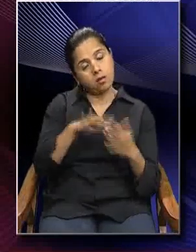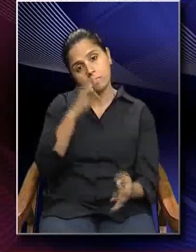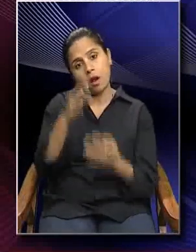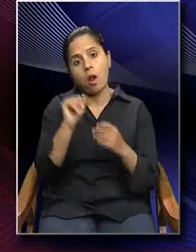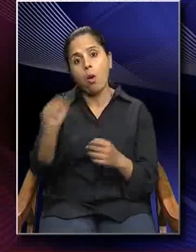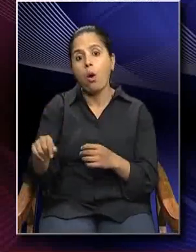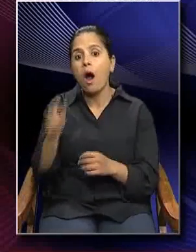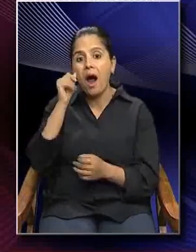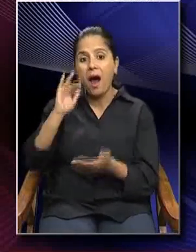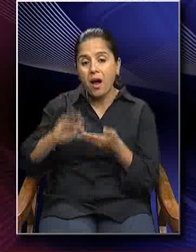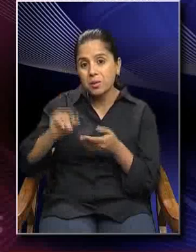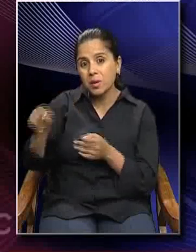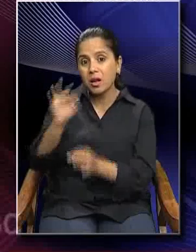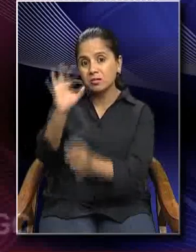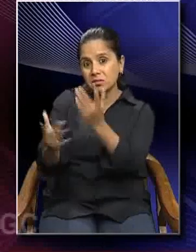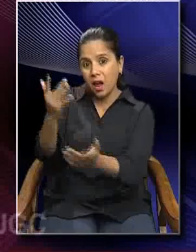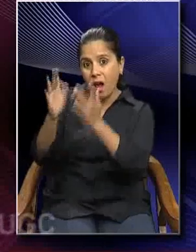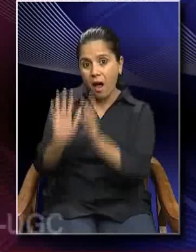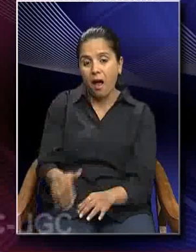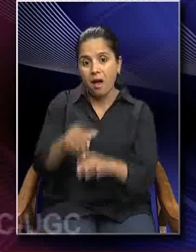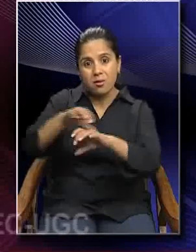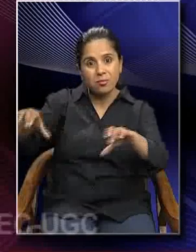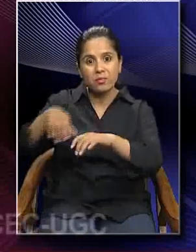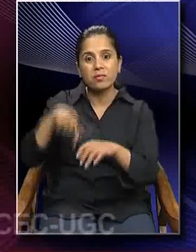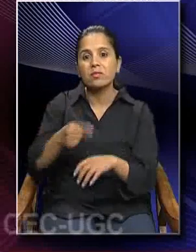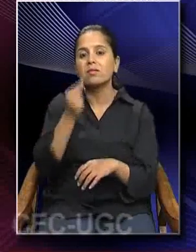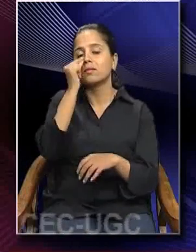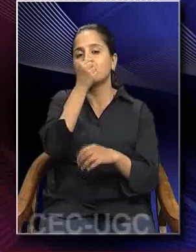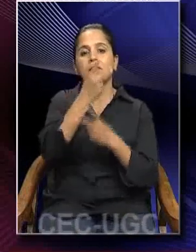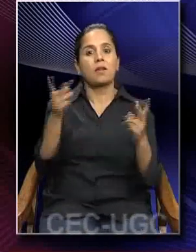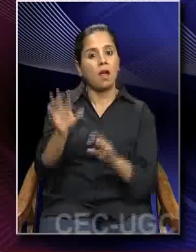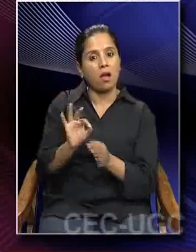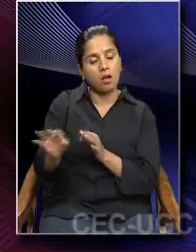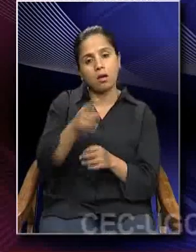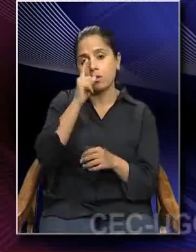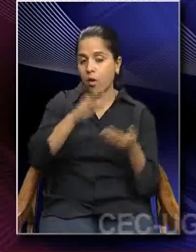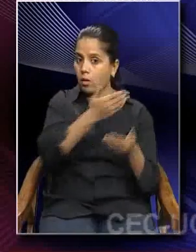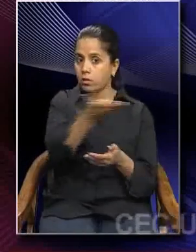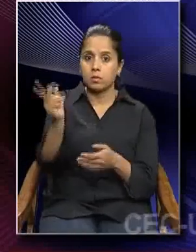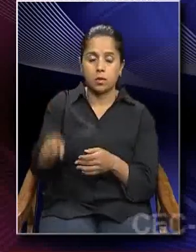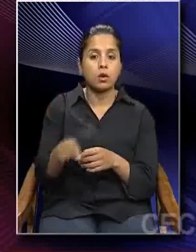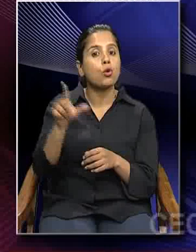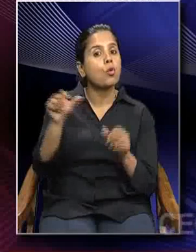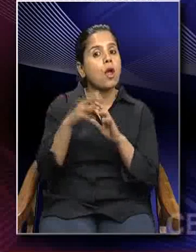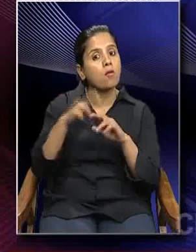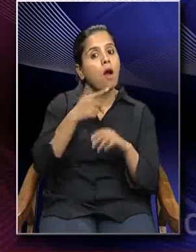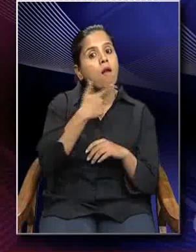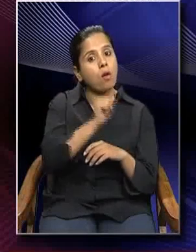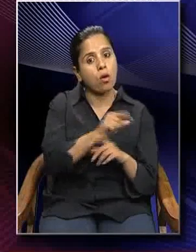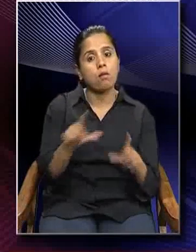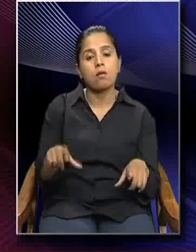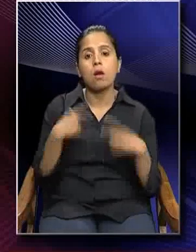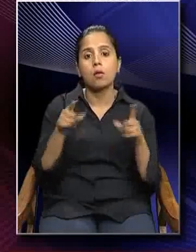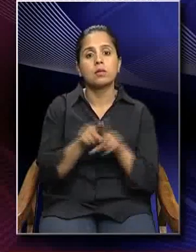husband, or if she was allowed to live at all, the lawgivers made her life a